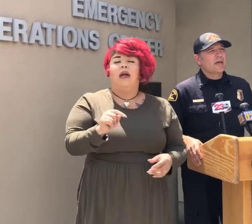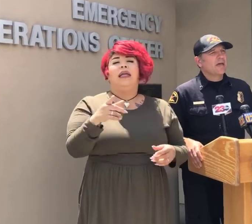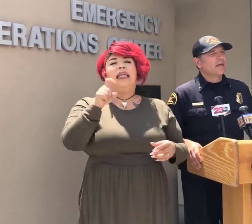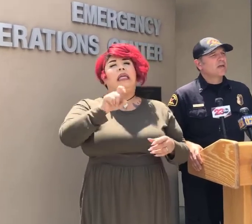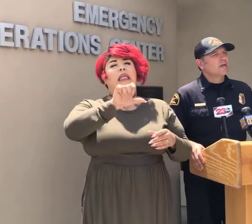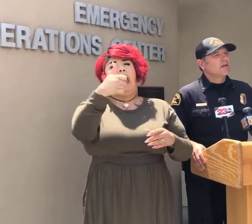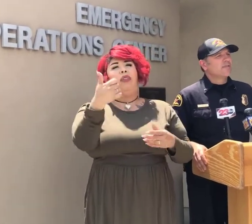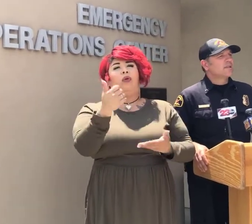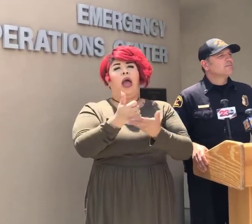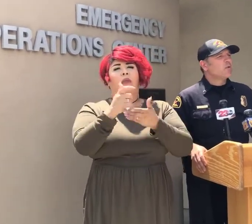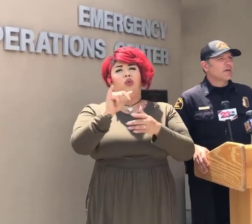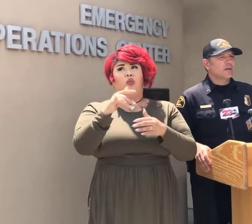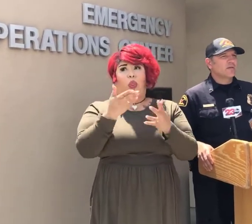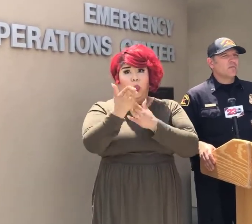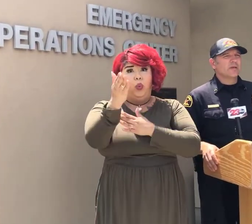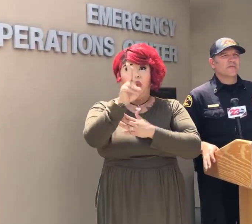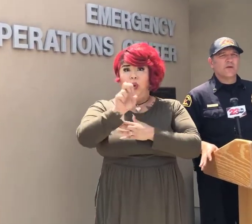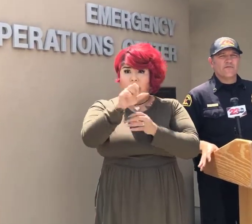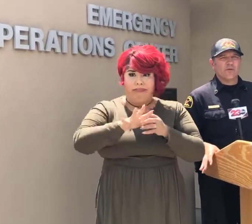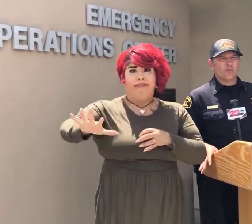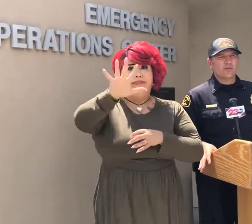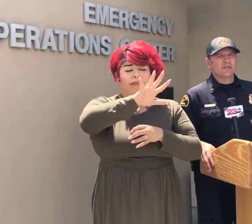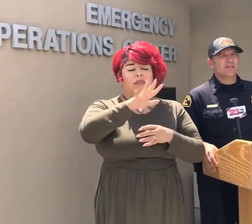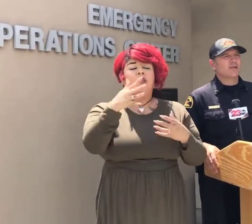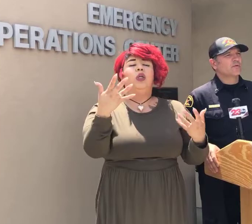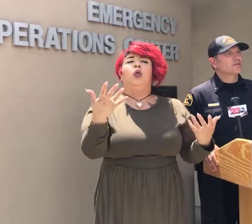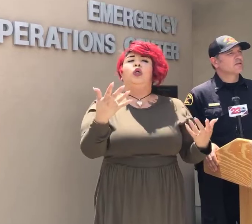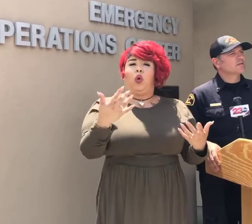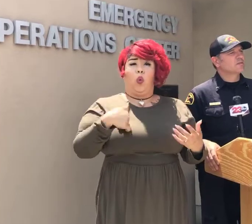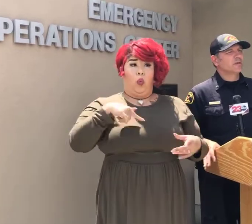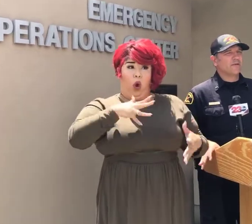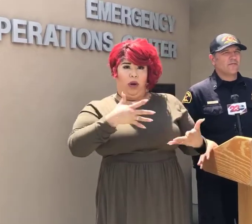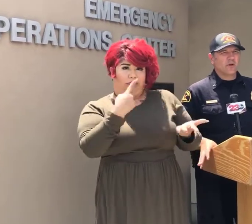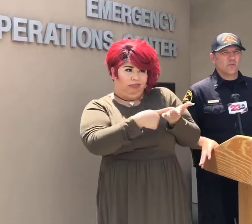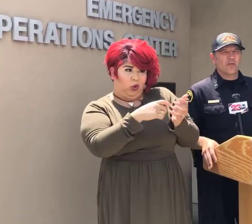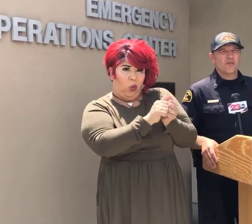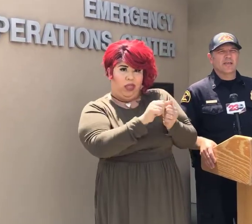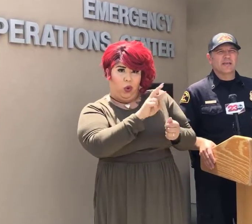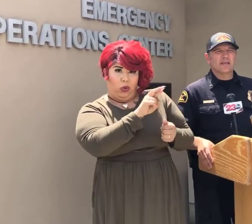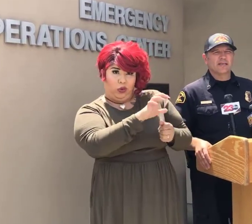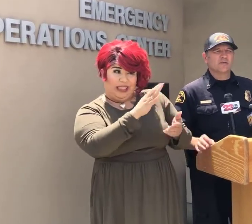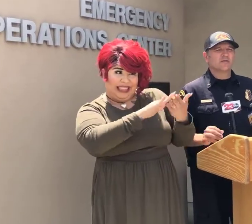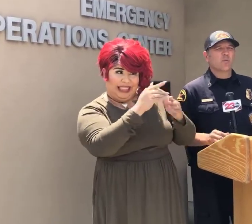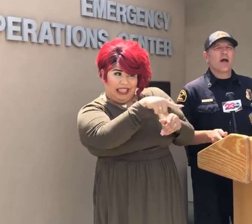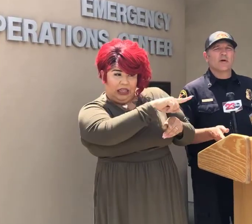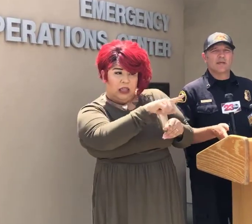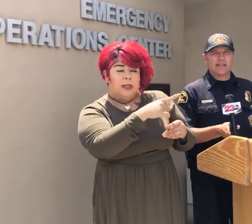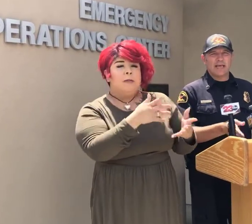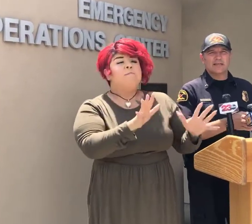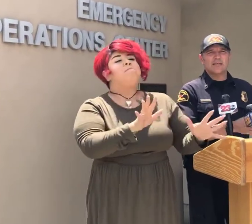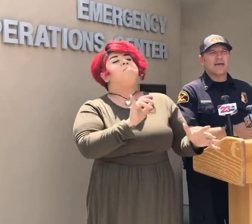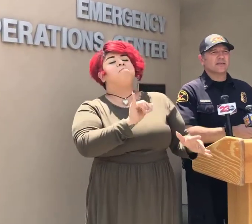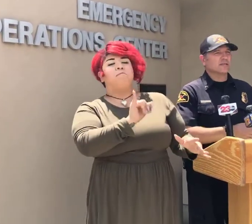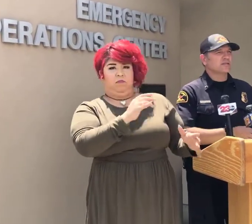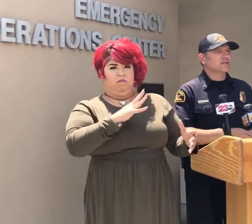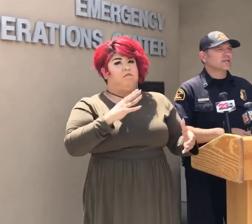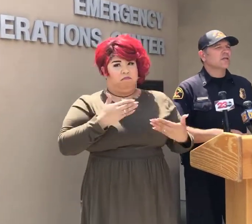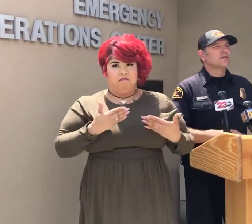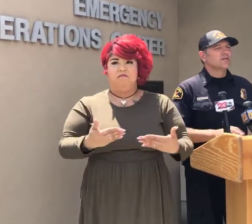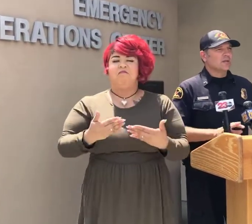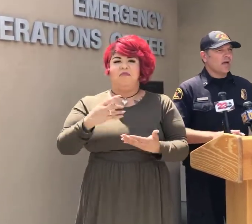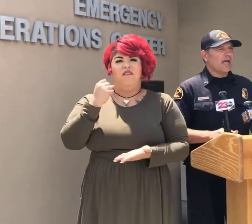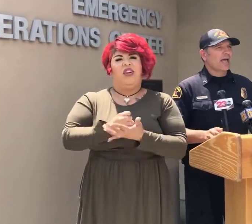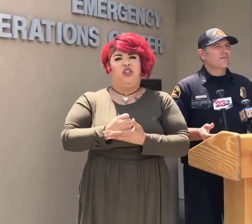nationwide. And at this point, we confirm with the city of Ridgecrest and we confirm with all the entities, and it's why we led to that